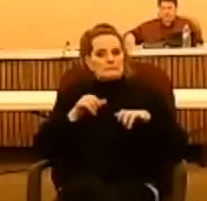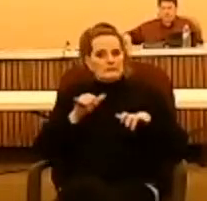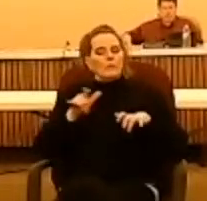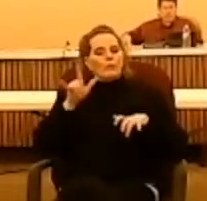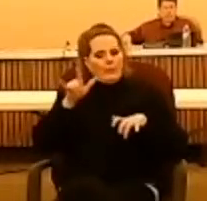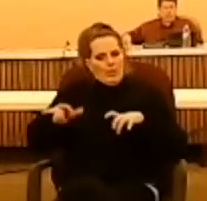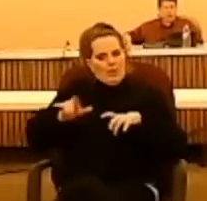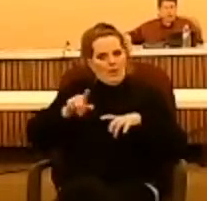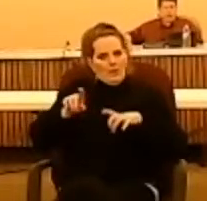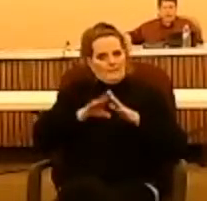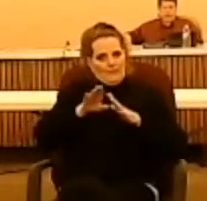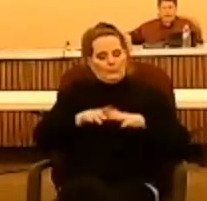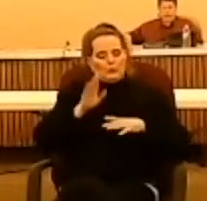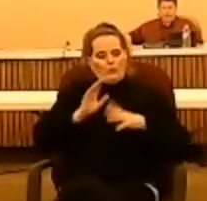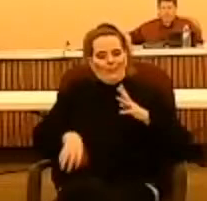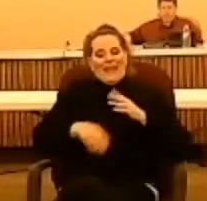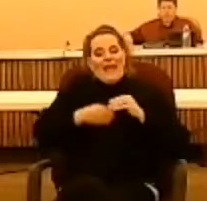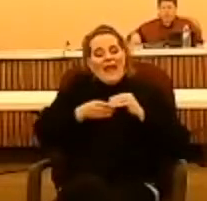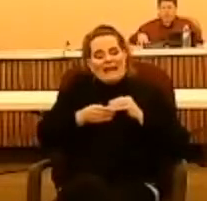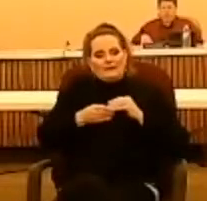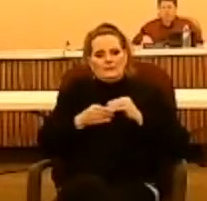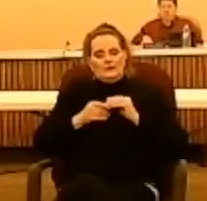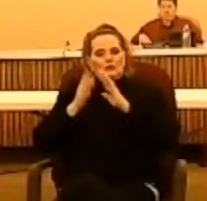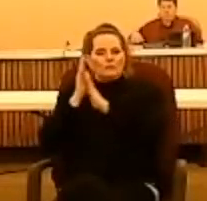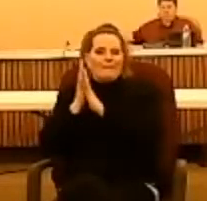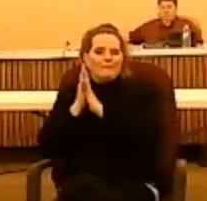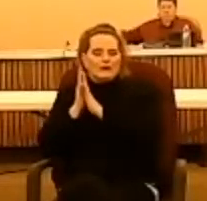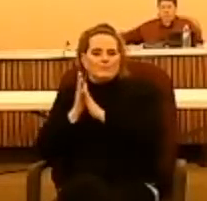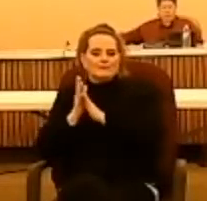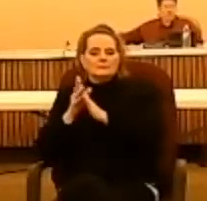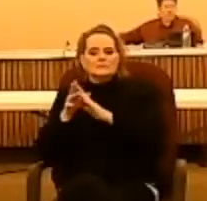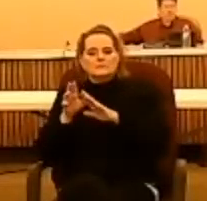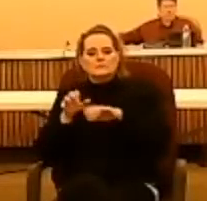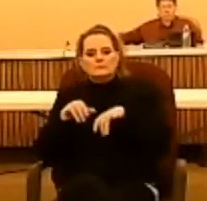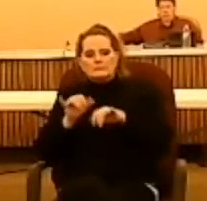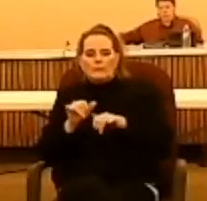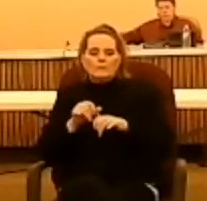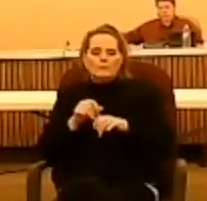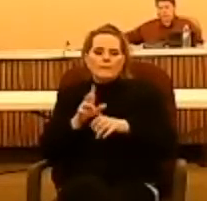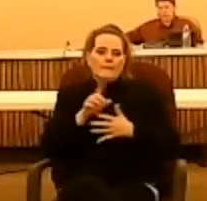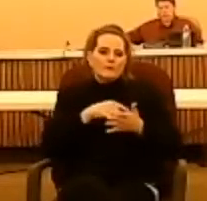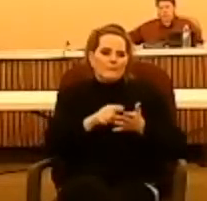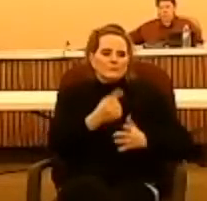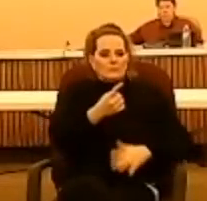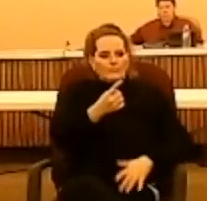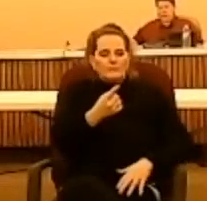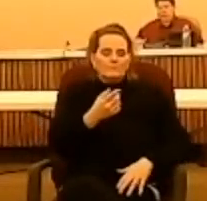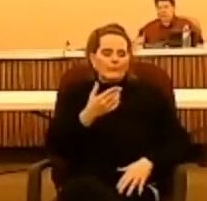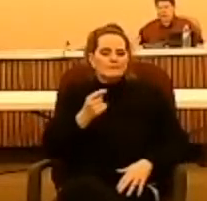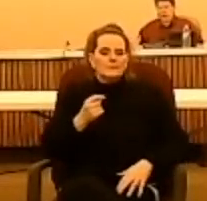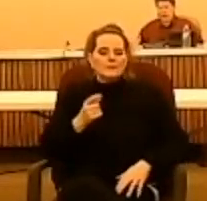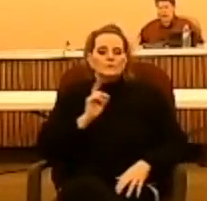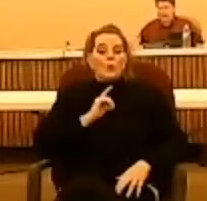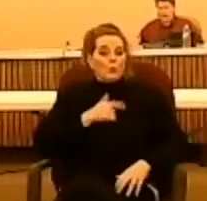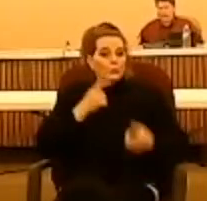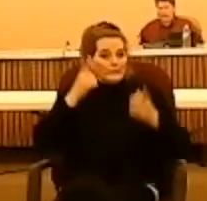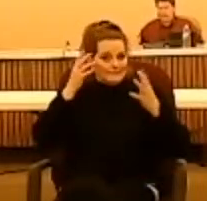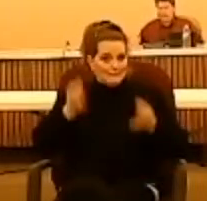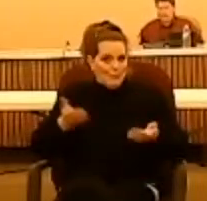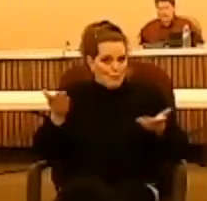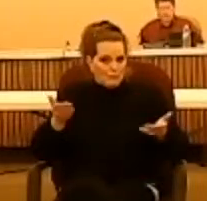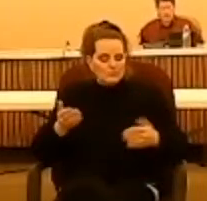rest of the corridor. So there still needs to be something that goes to those general improvements. And so what we finally decided